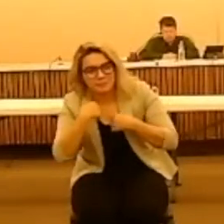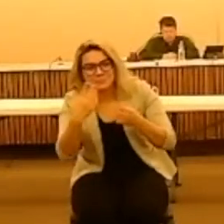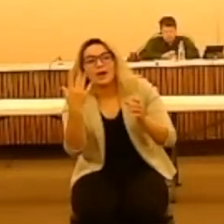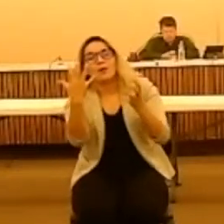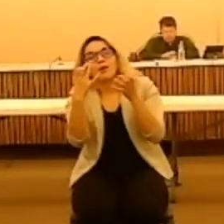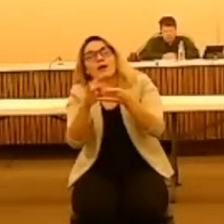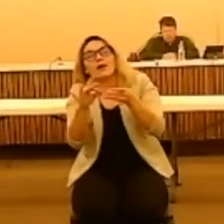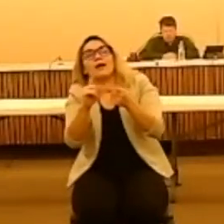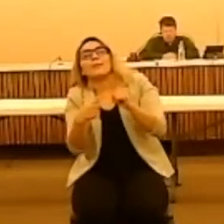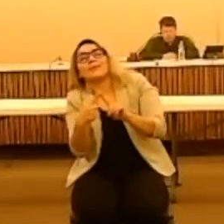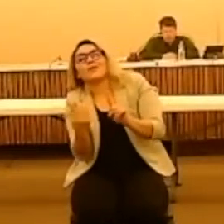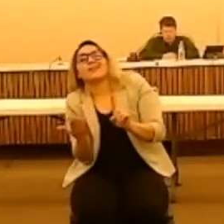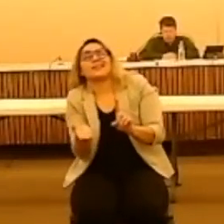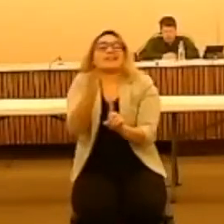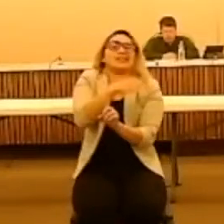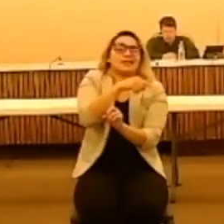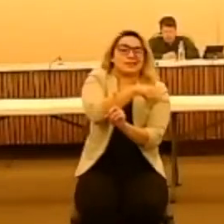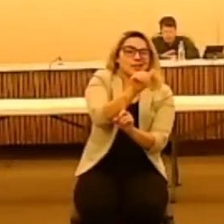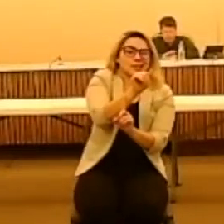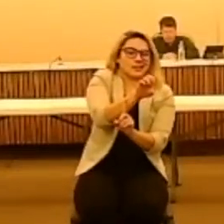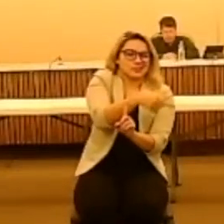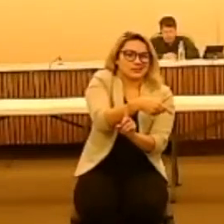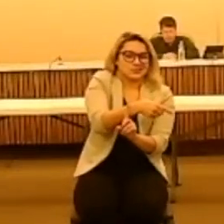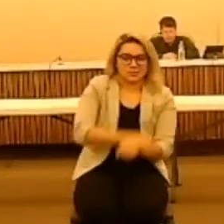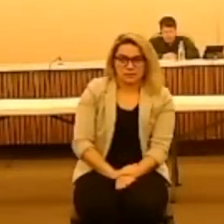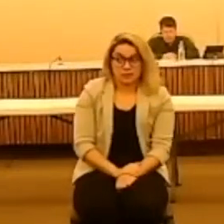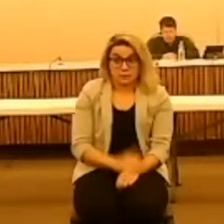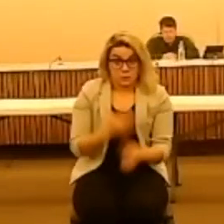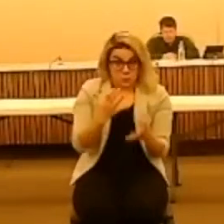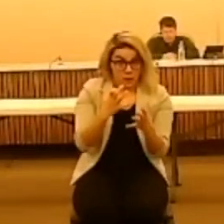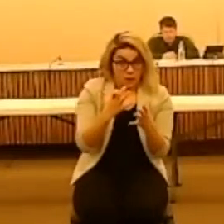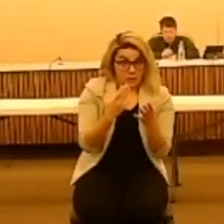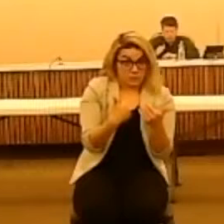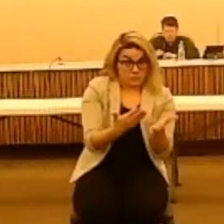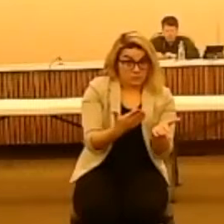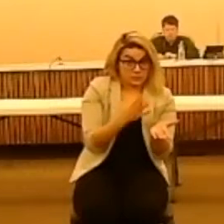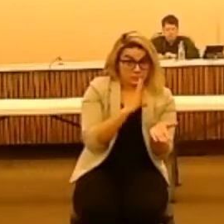him? Sure, absolutely.